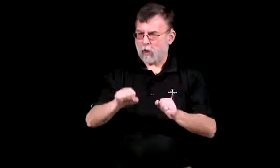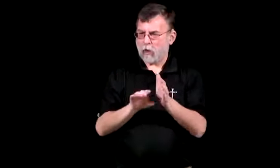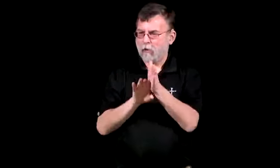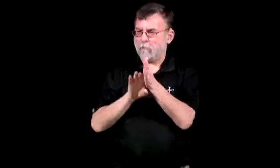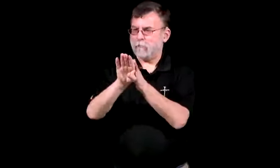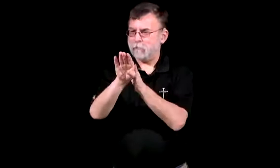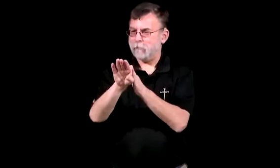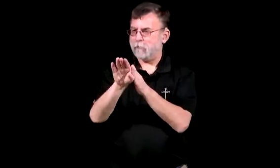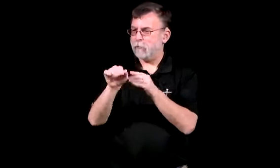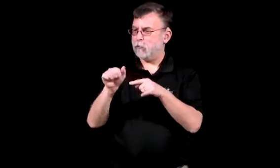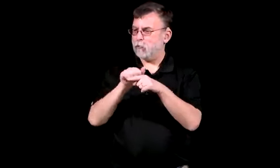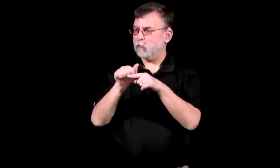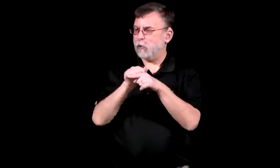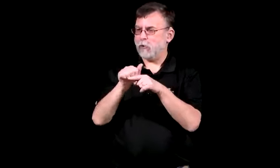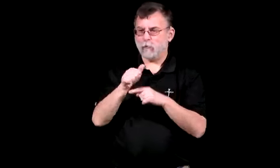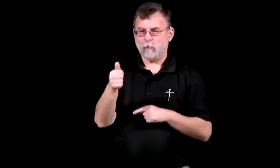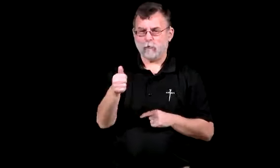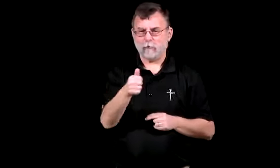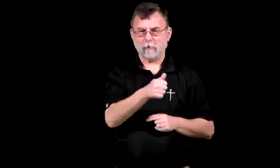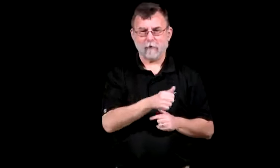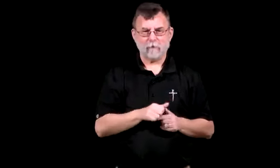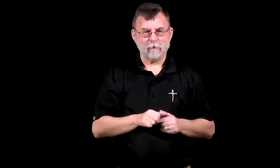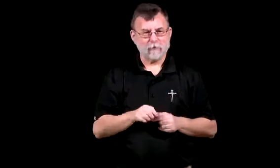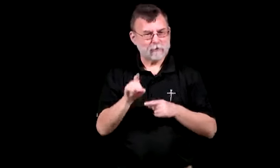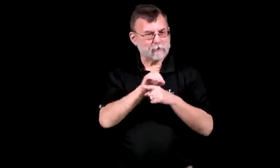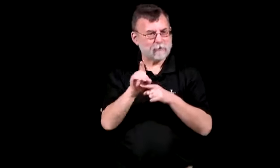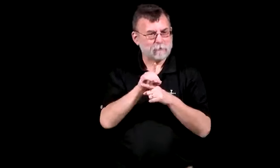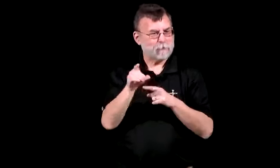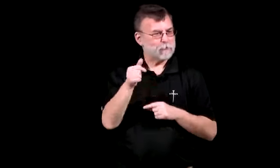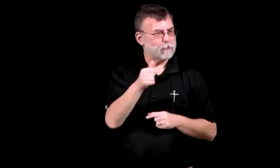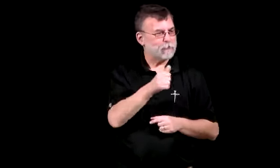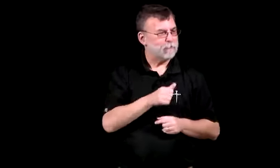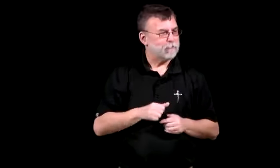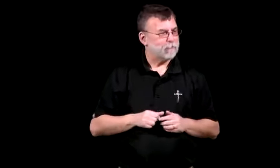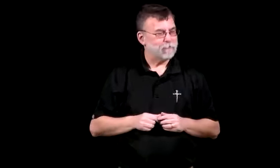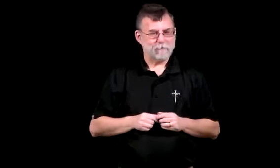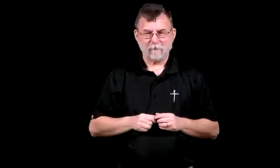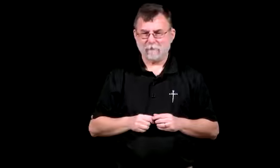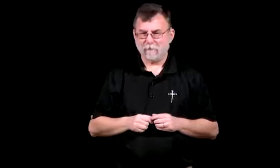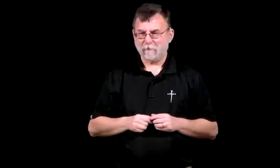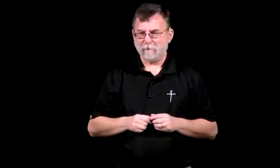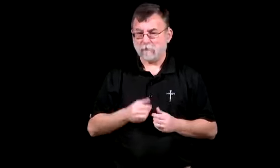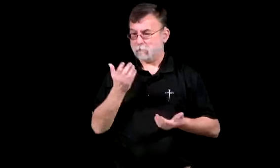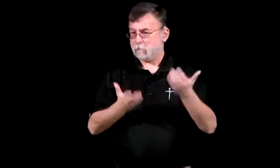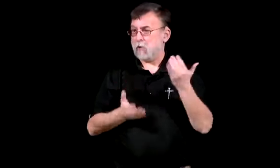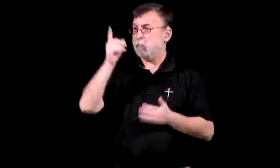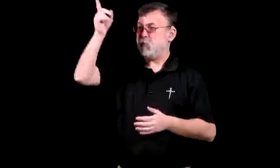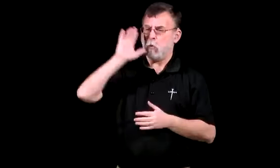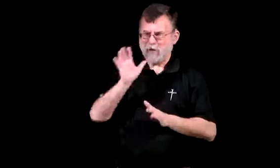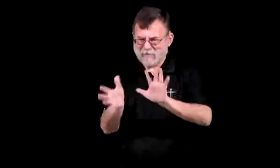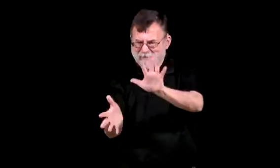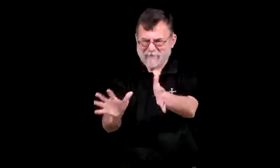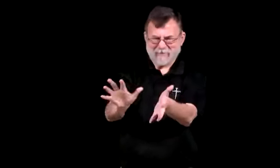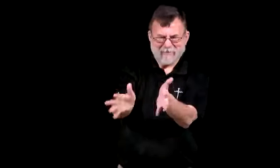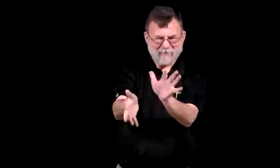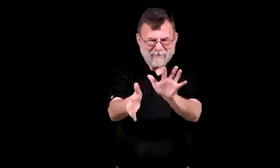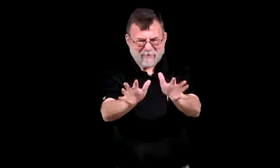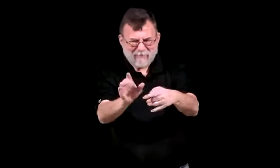again, you can get better at it by practicing and disciplining yourself and setting those priorities. And